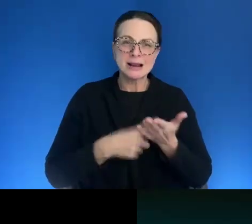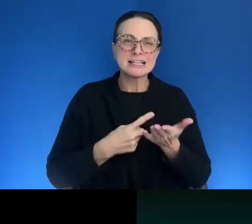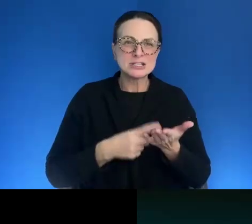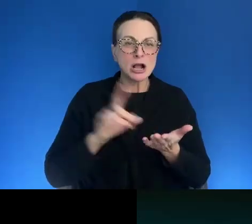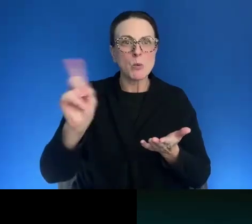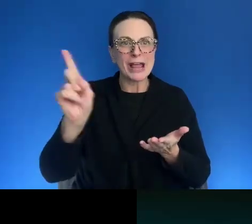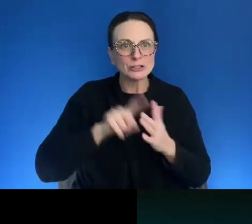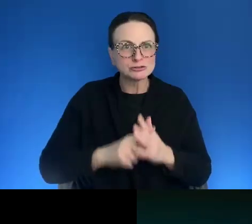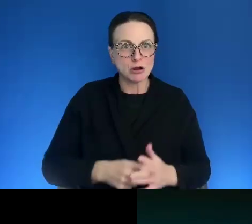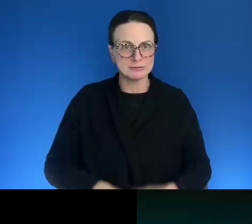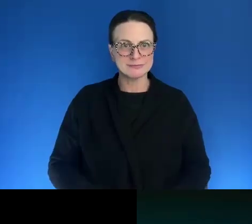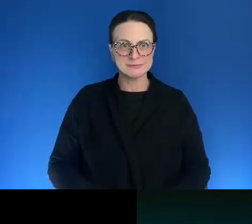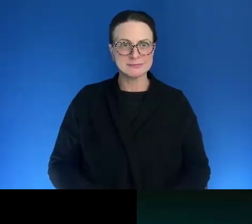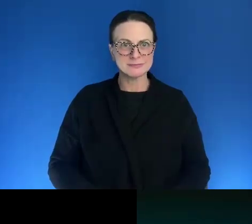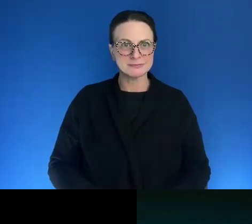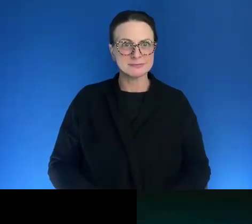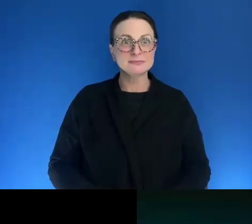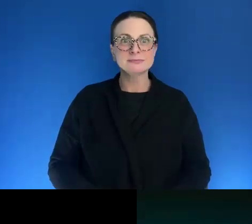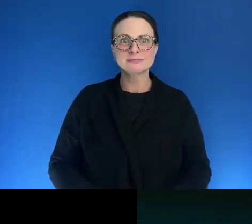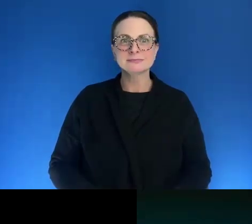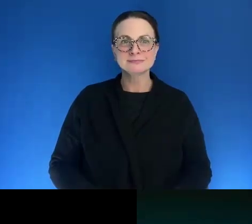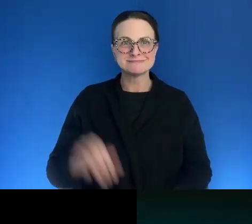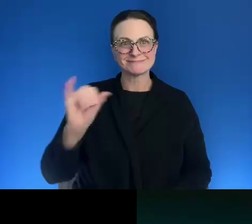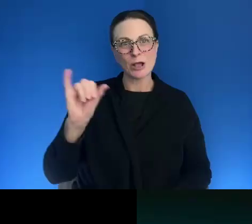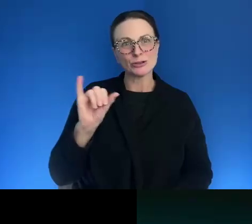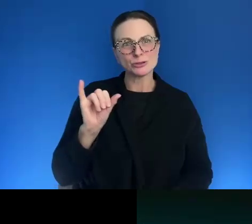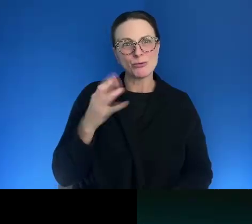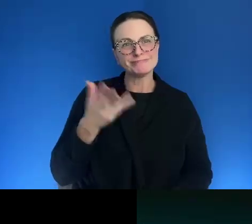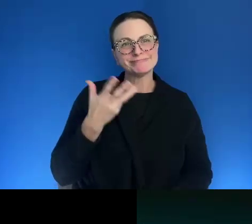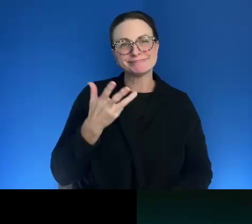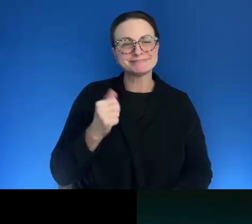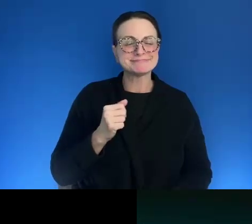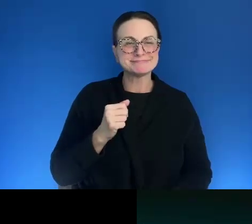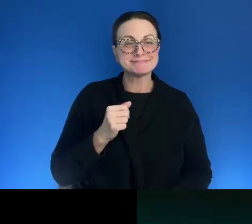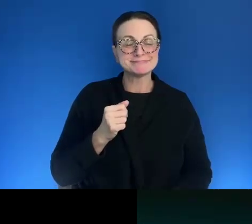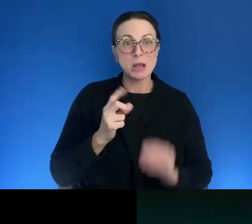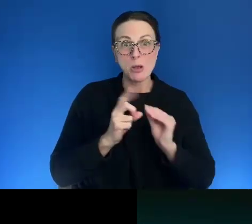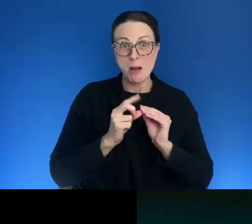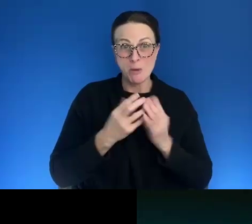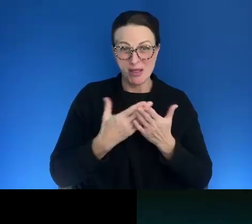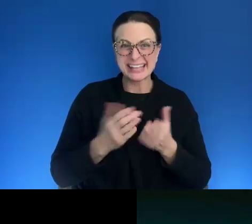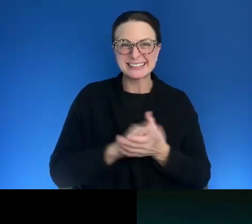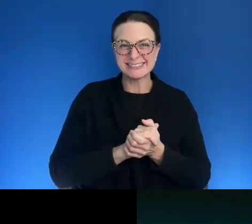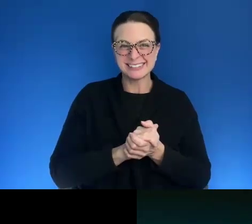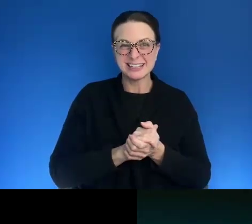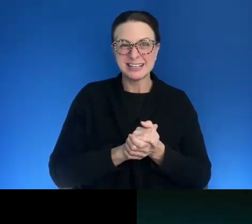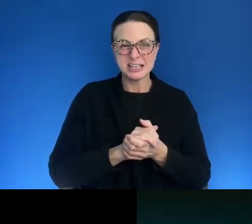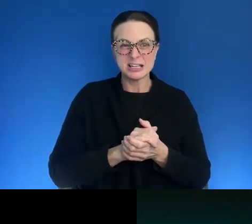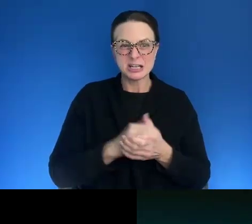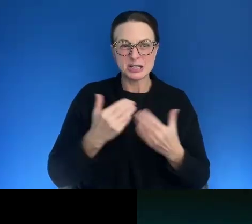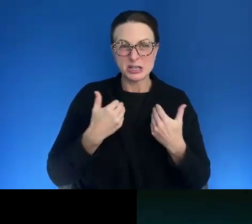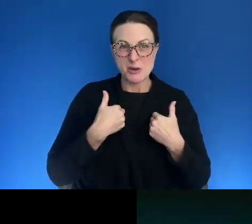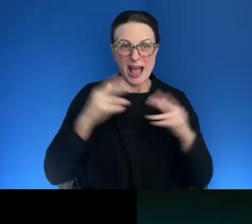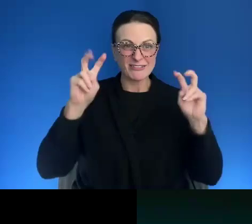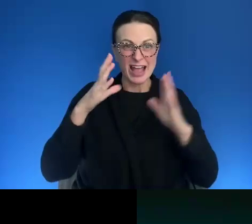about where should you start? And then also one of the other things is I think you've got some sort of